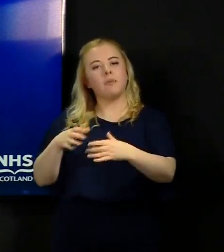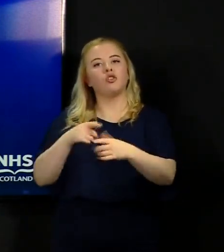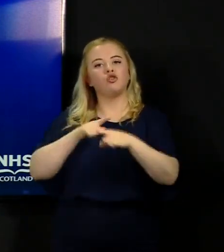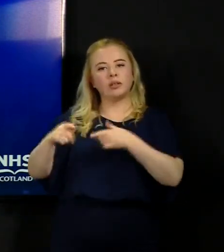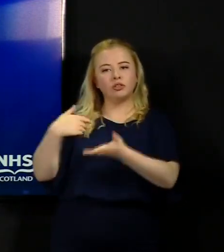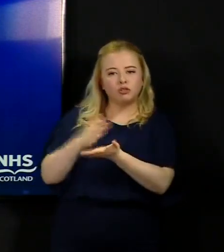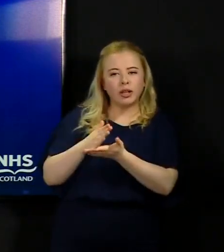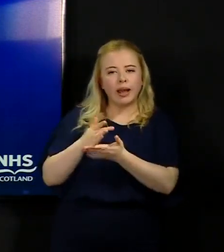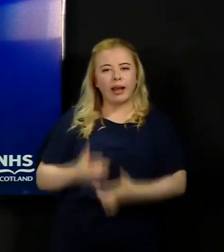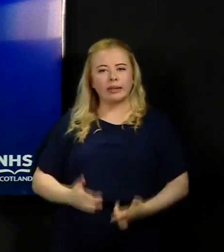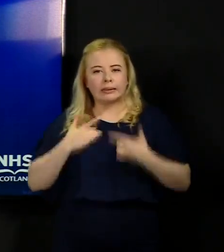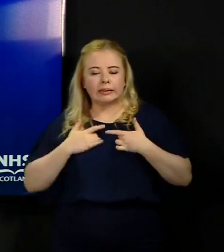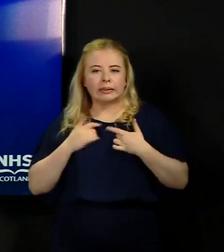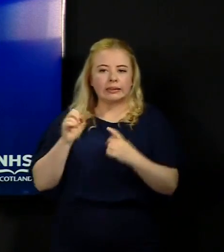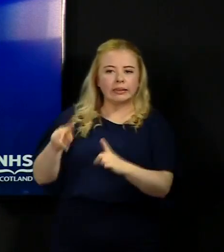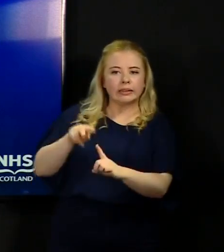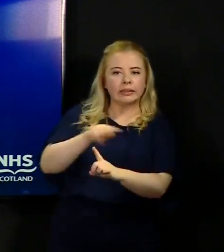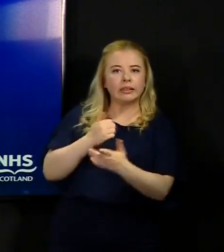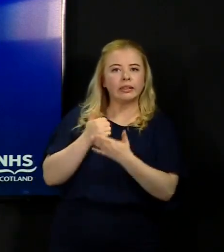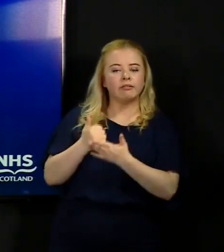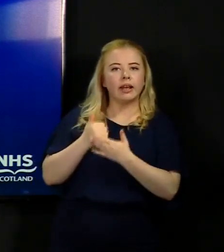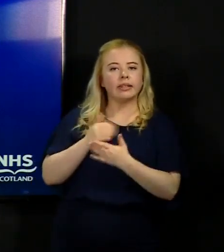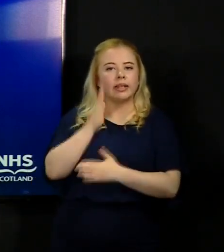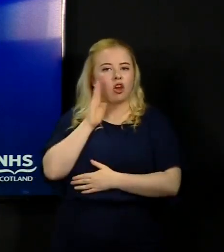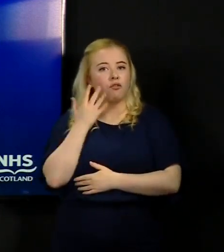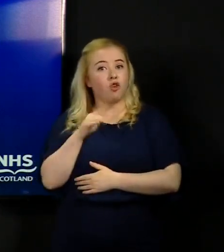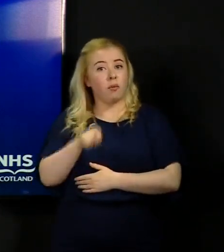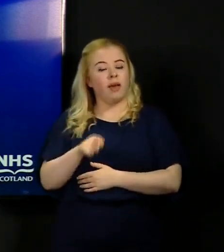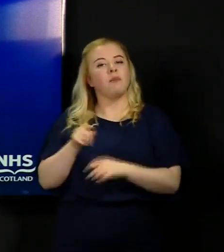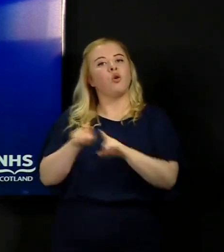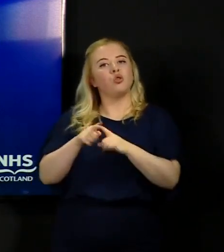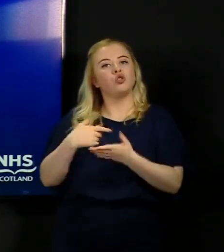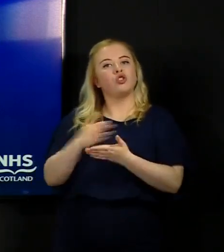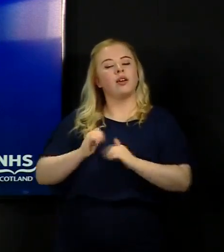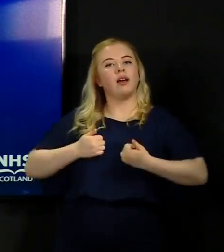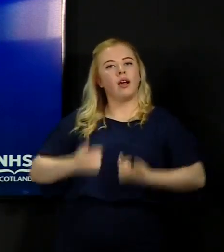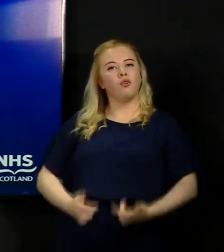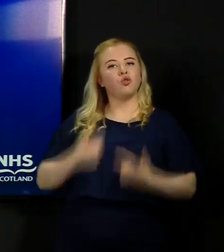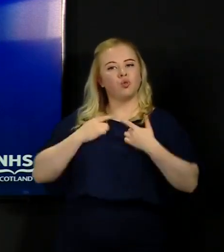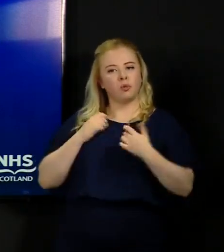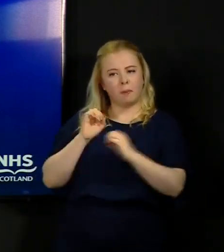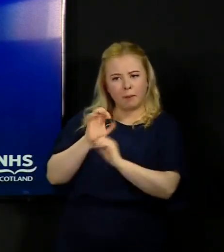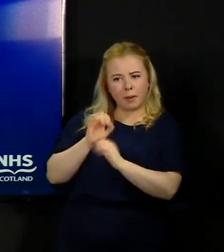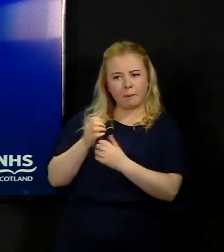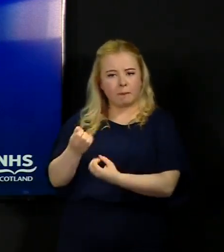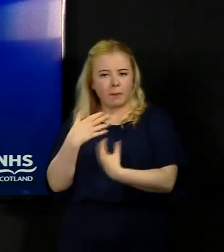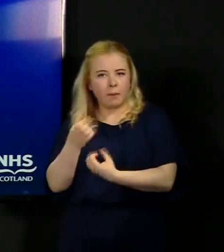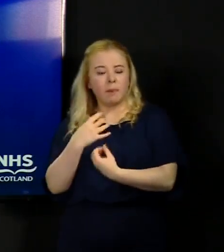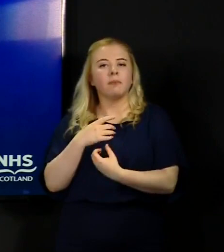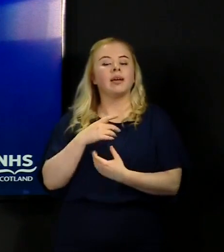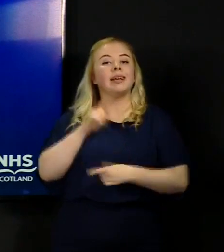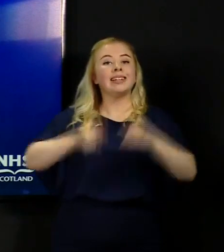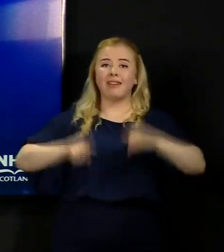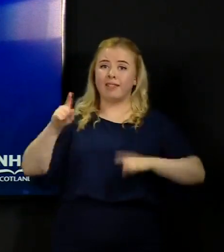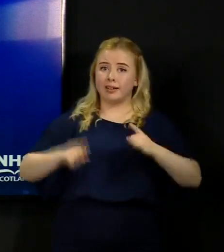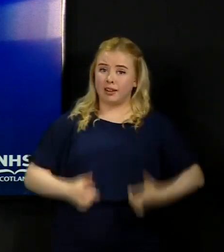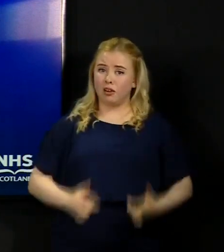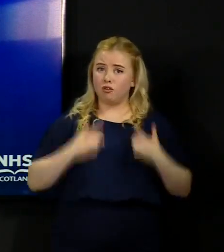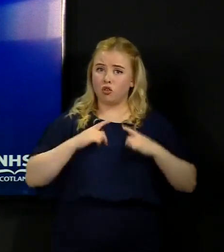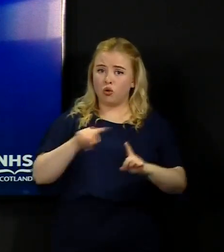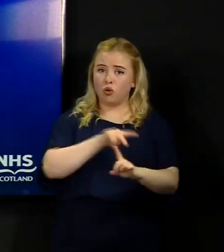direction, hearing from them, and also sharing our views with them. There is a diversity of view about this virus. This virus is,